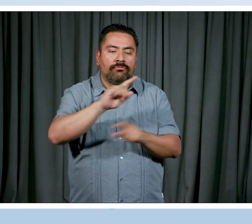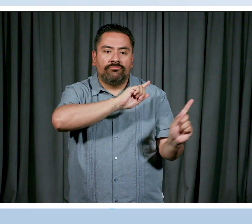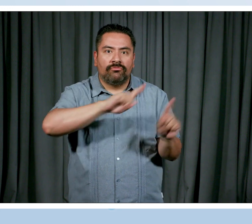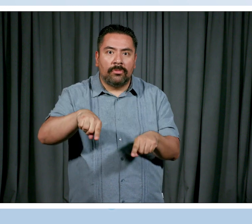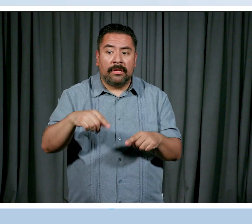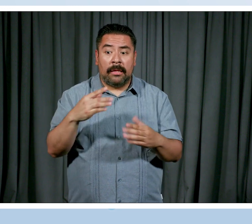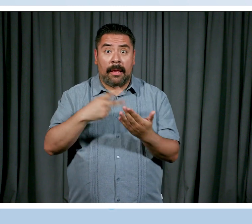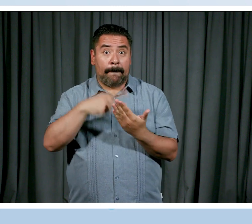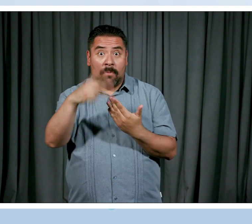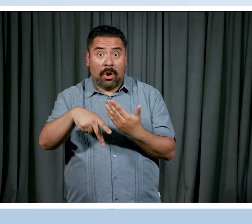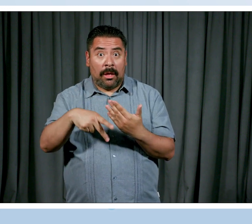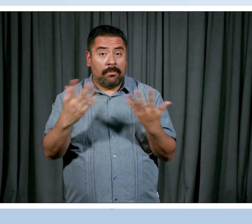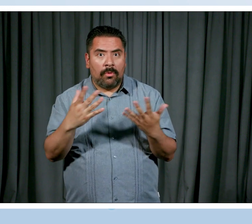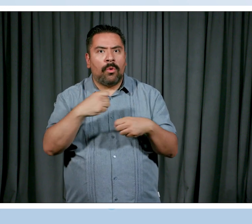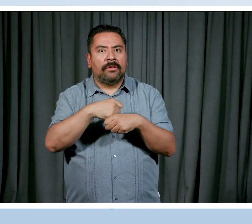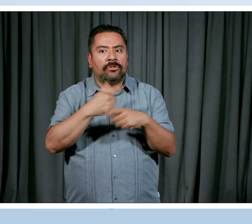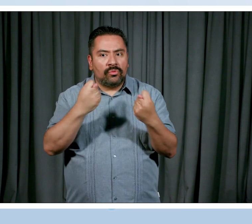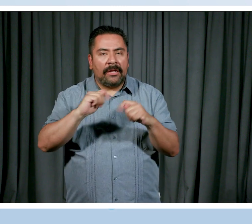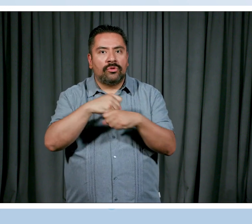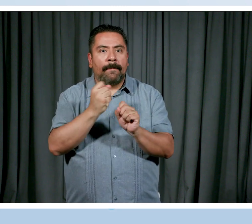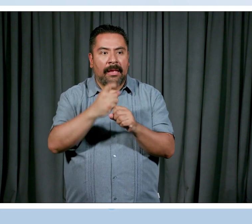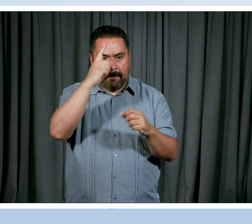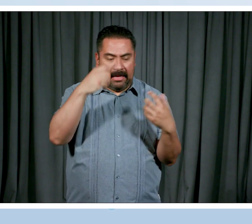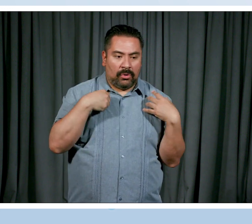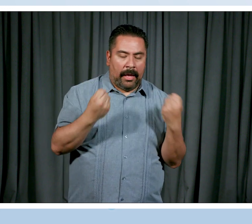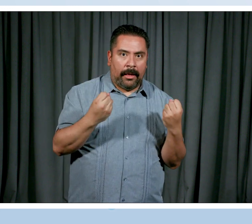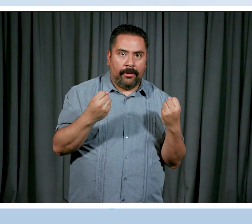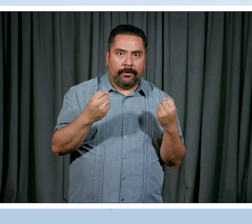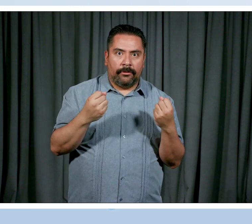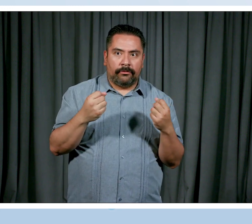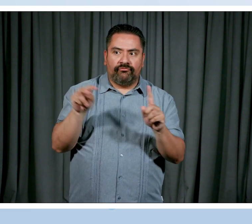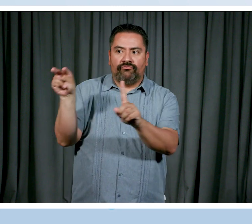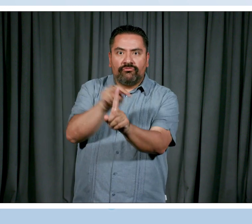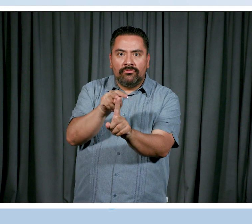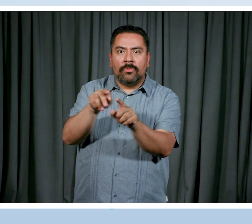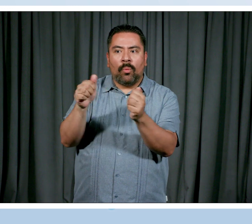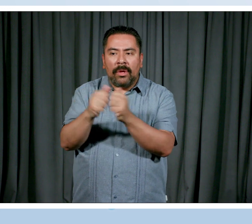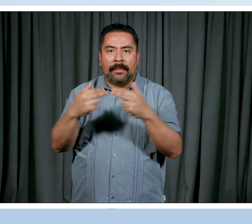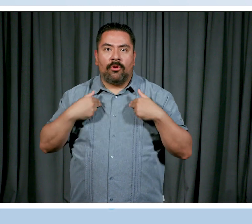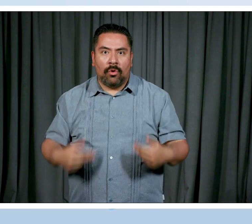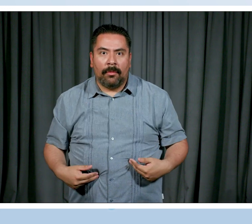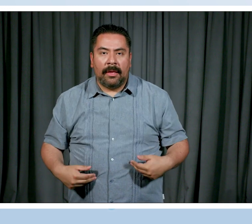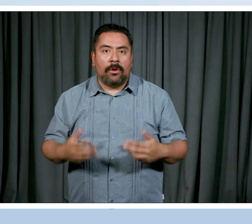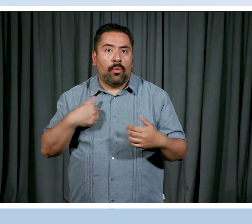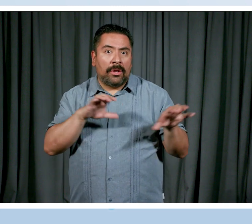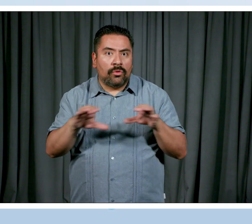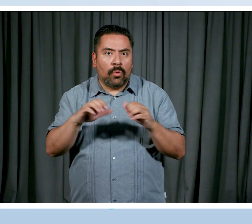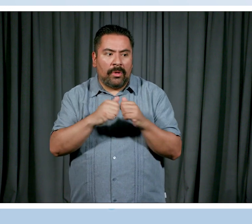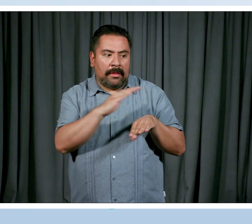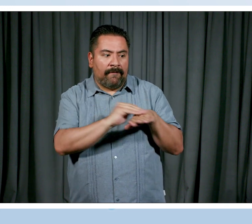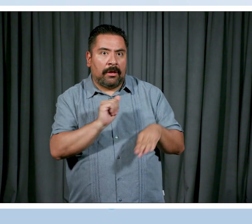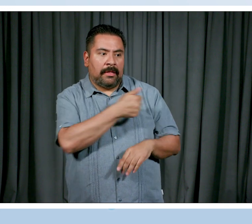really humanize mental health, to really bring it closer to the police officer as opposed to being far away from it. And we really do this by evoking